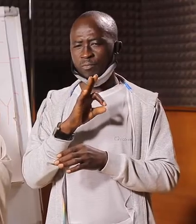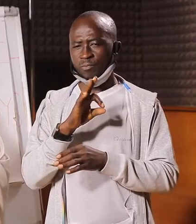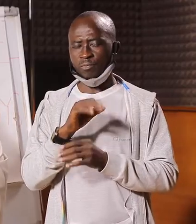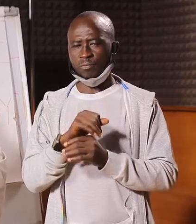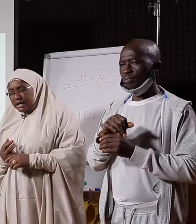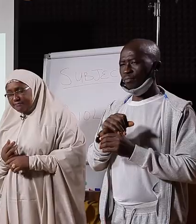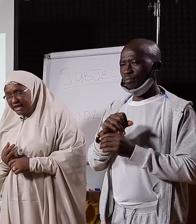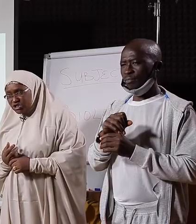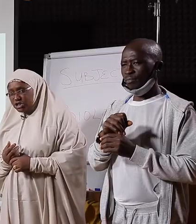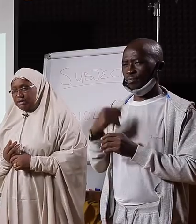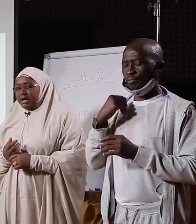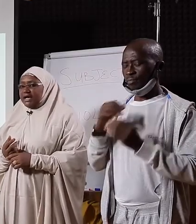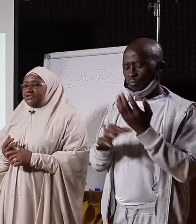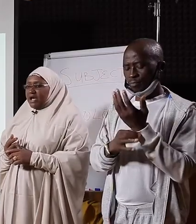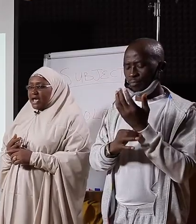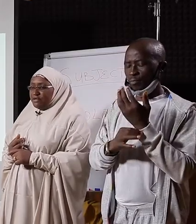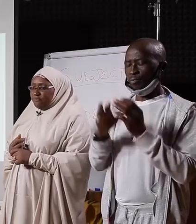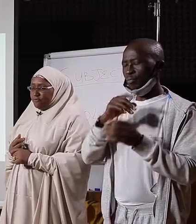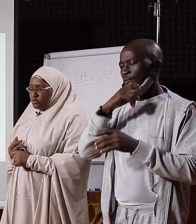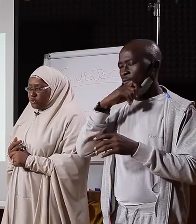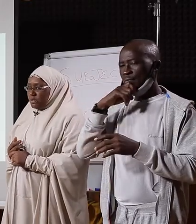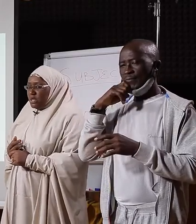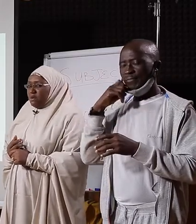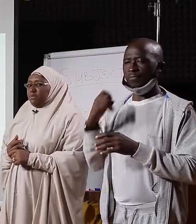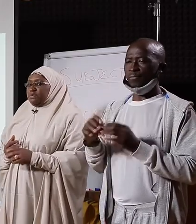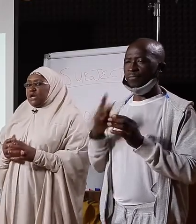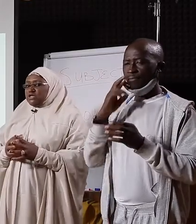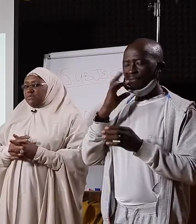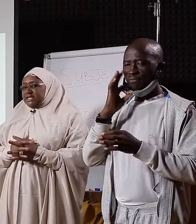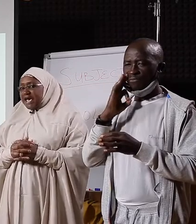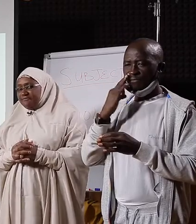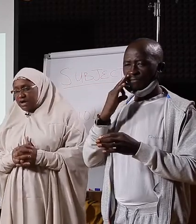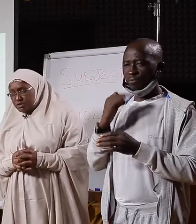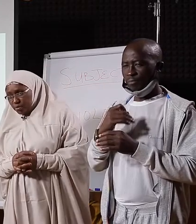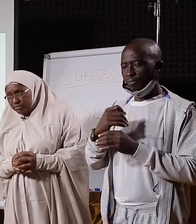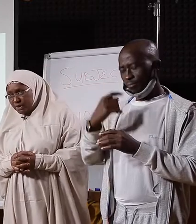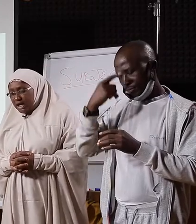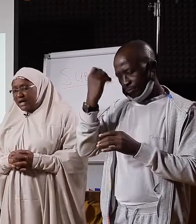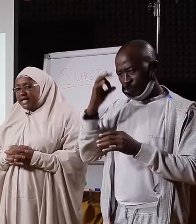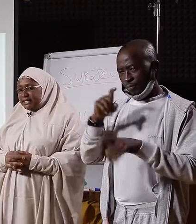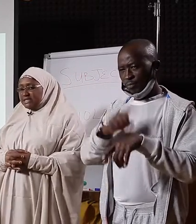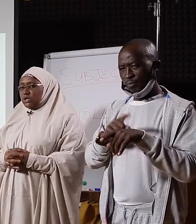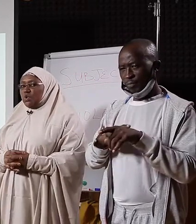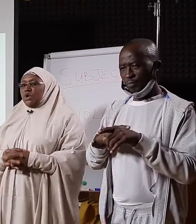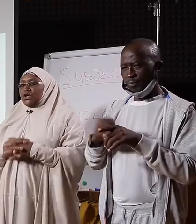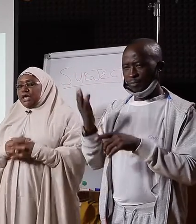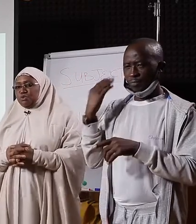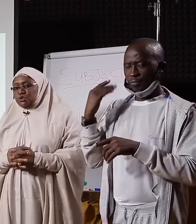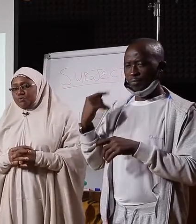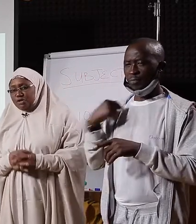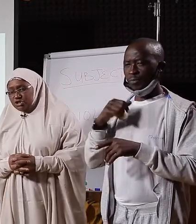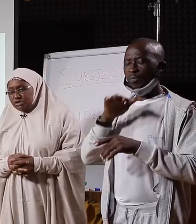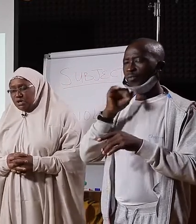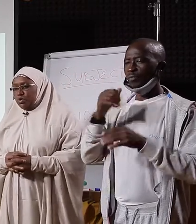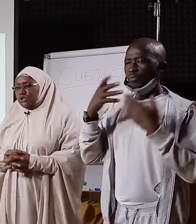have fleshy and dry fruit. But because of time factor, in our last lesson, we were not able